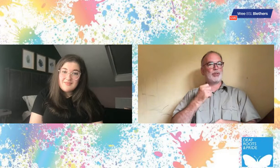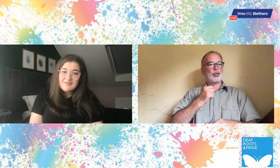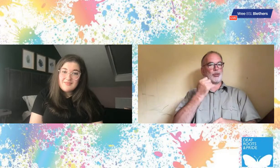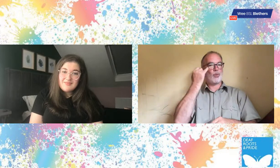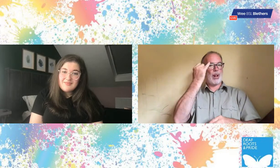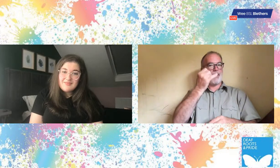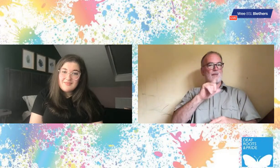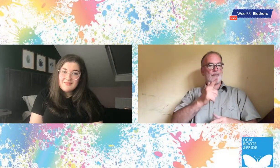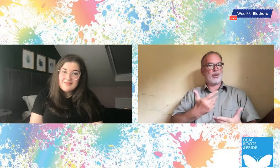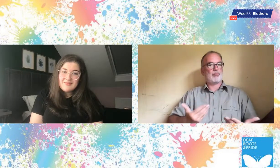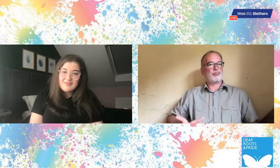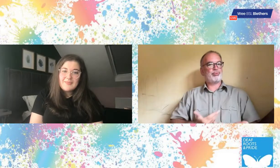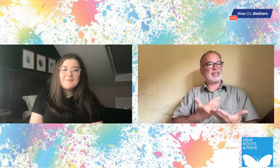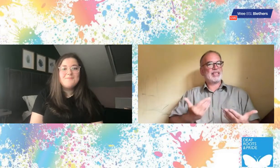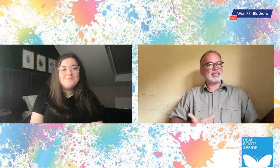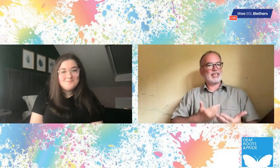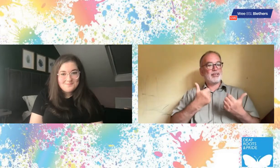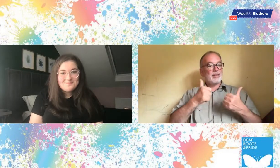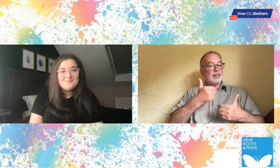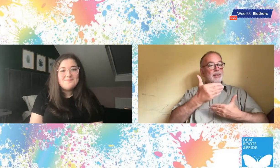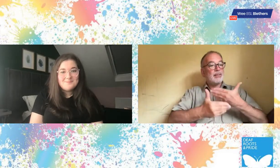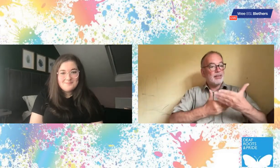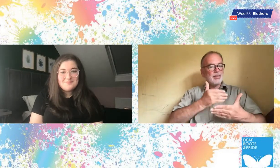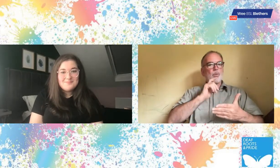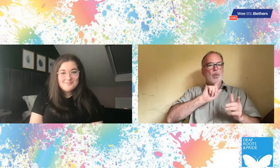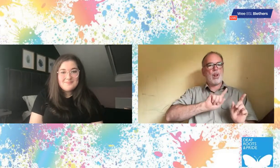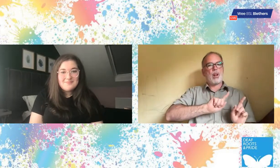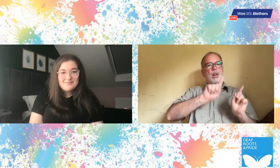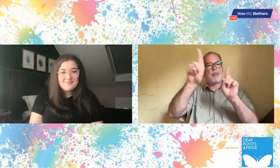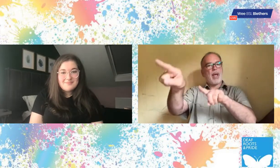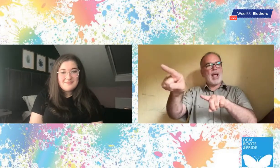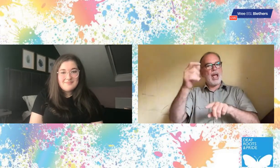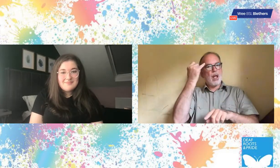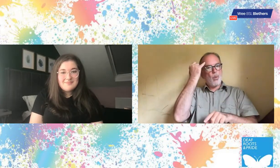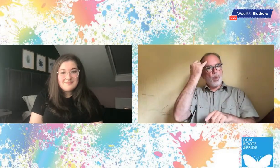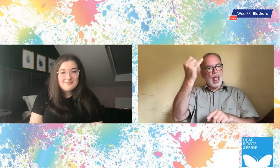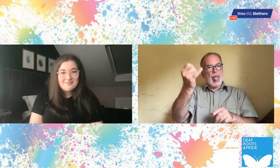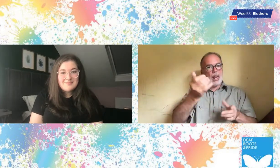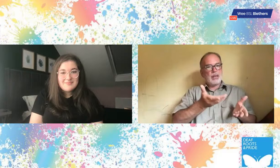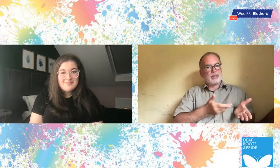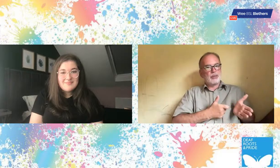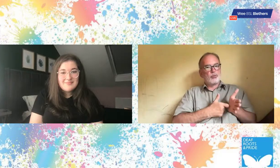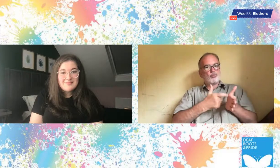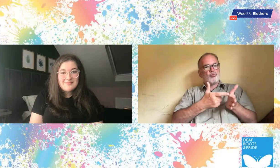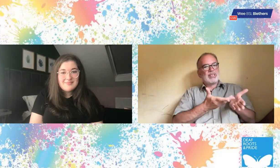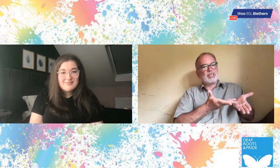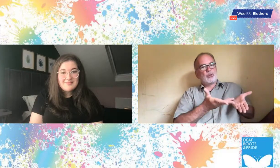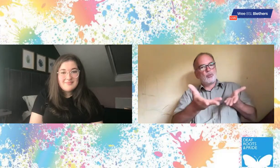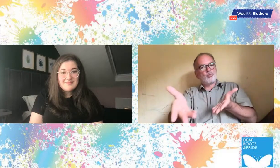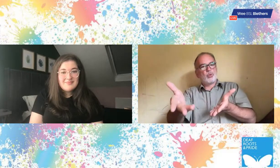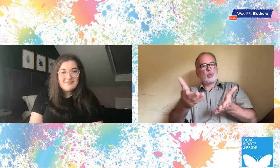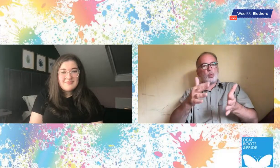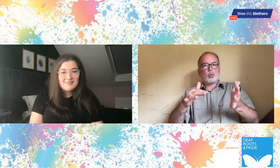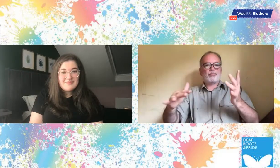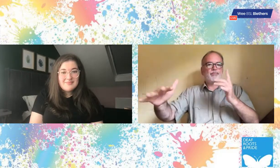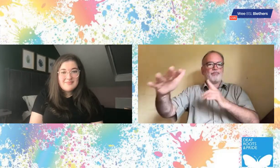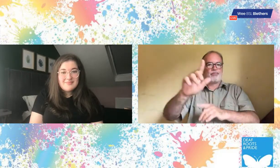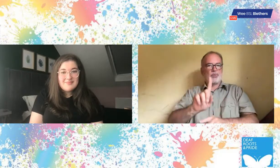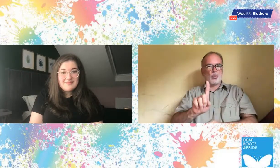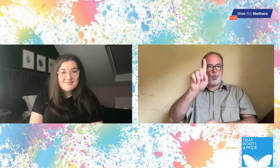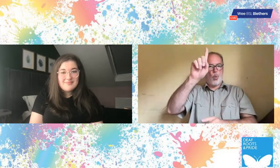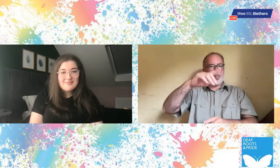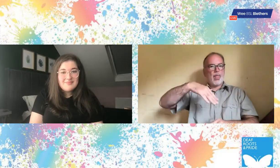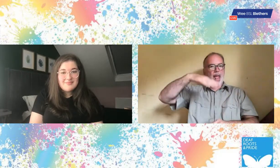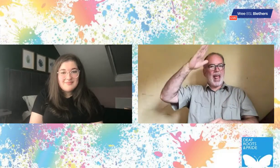conservation parks. We have two Scottish wildcats at the moment, and they're breeding. So hopefully we'll be able to reintroduce